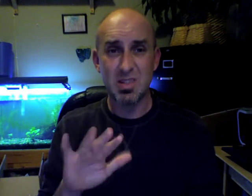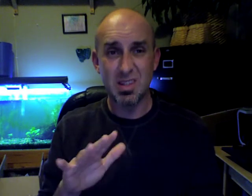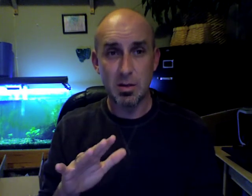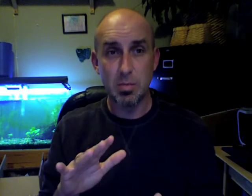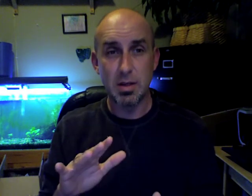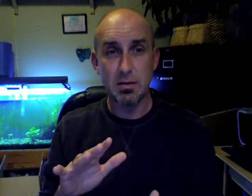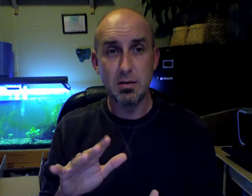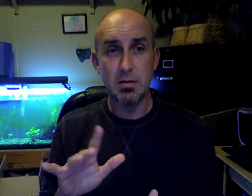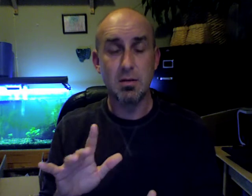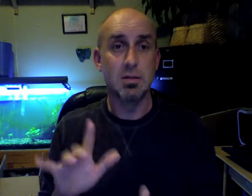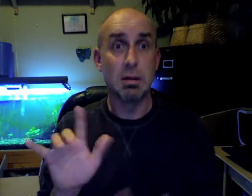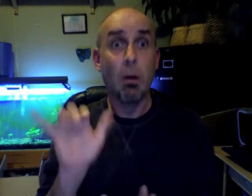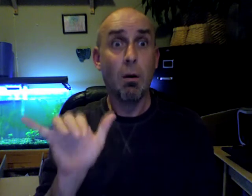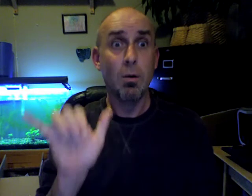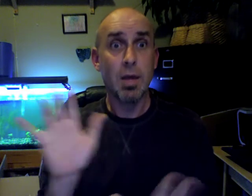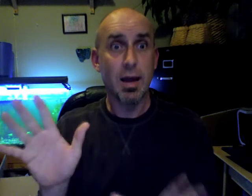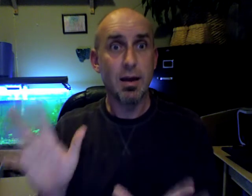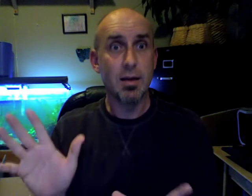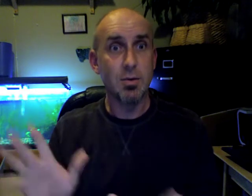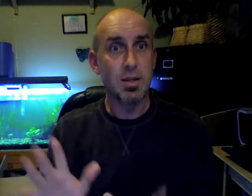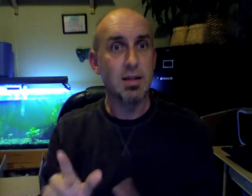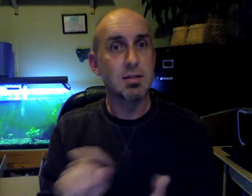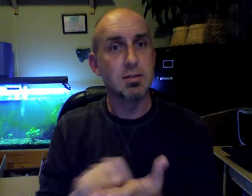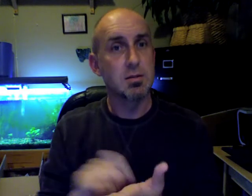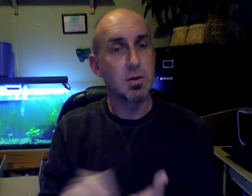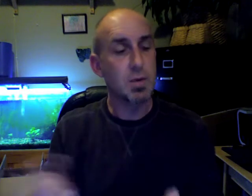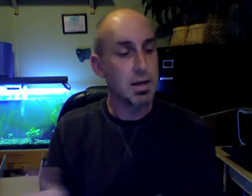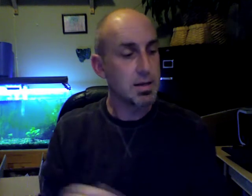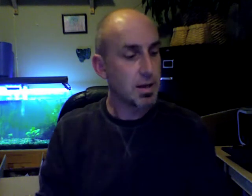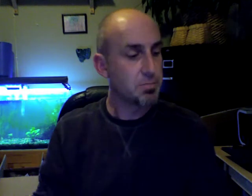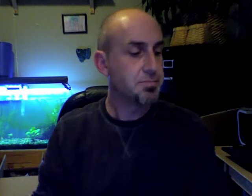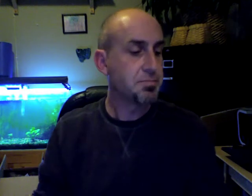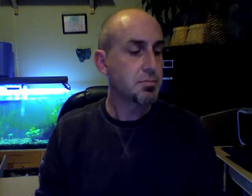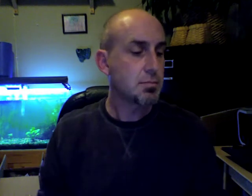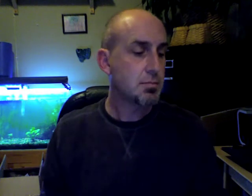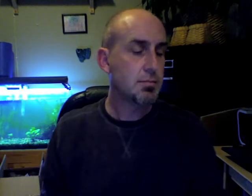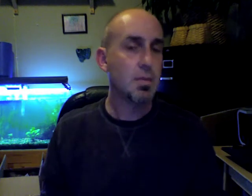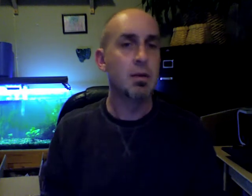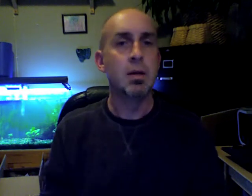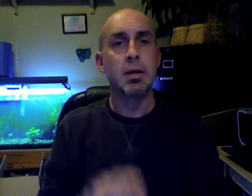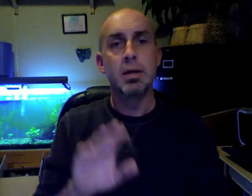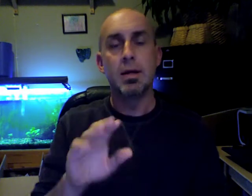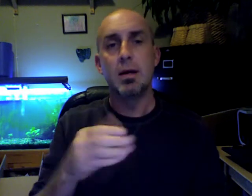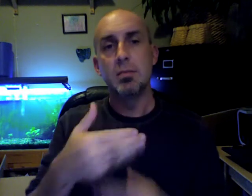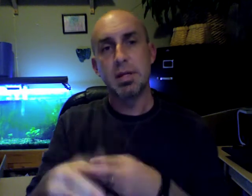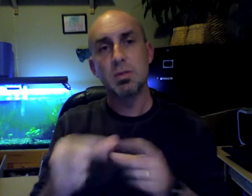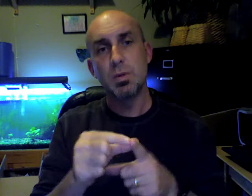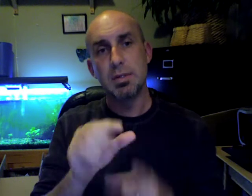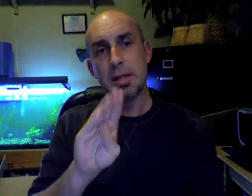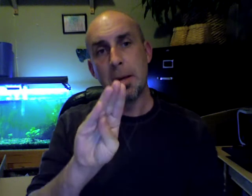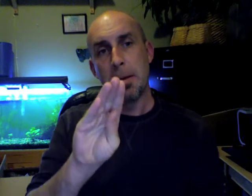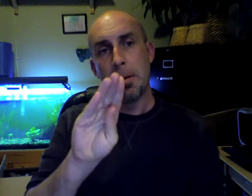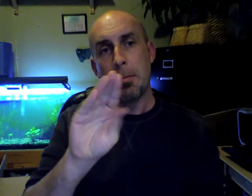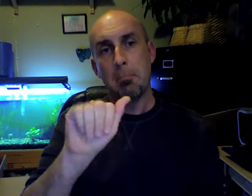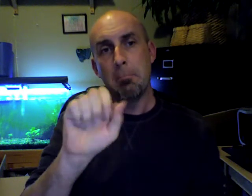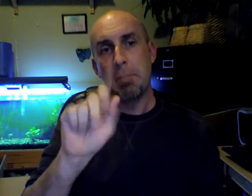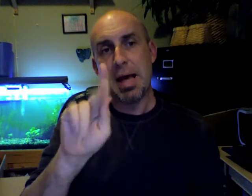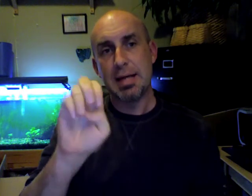little bit, you'll say, "Oh yeah, I know what that is," and they'll start writing it down. The next word is